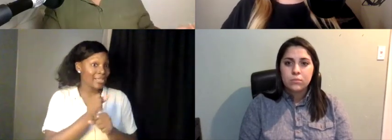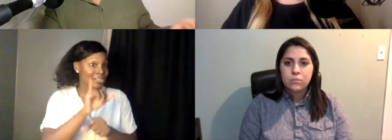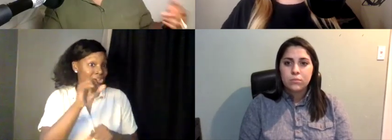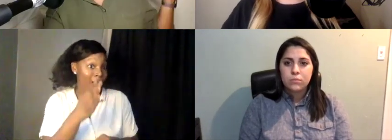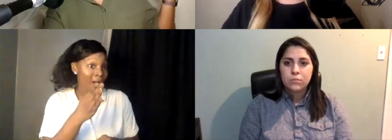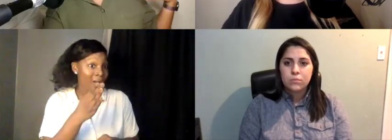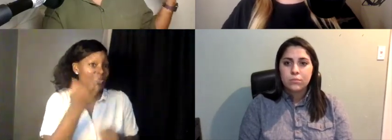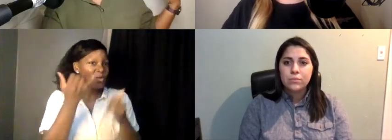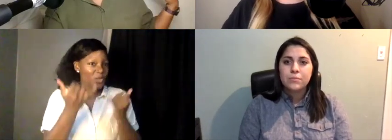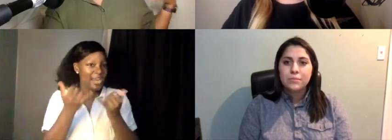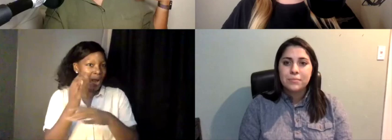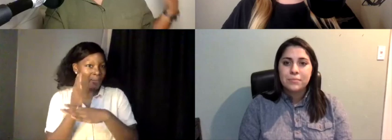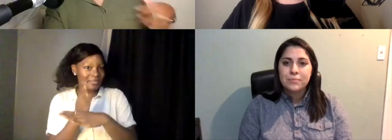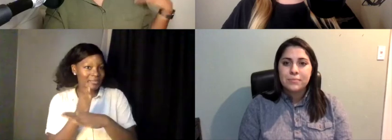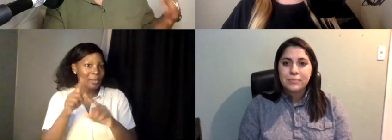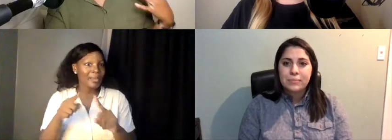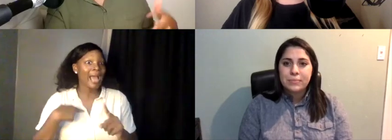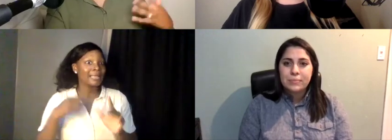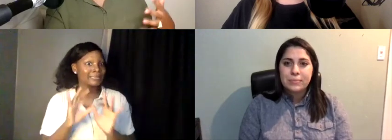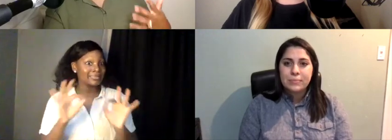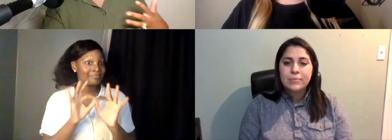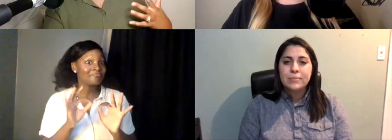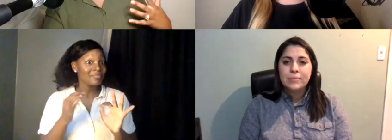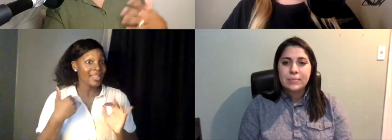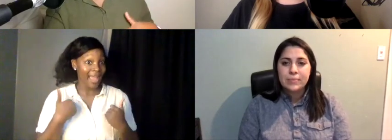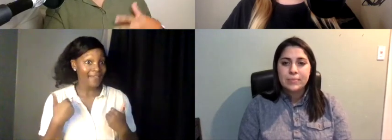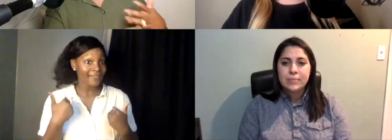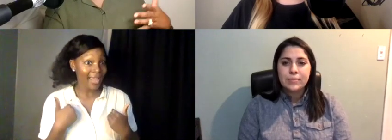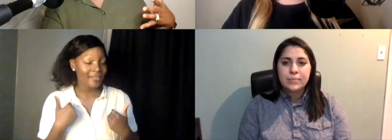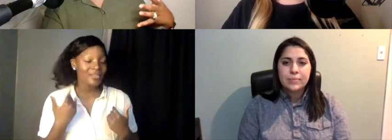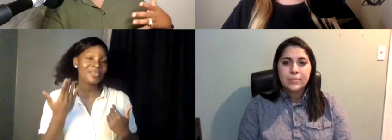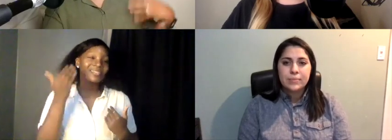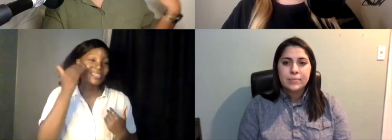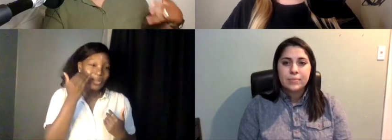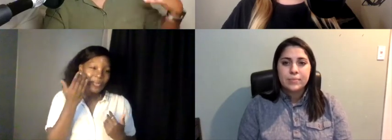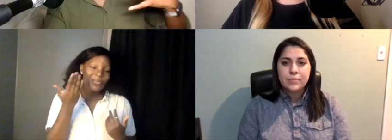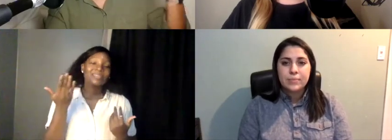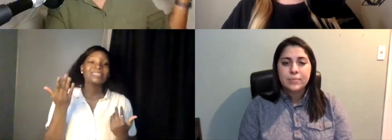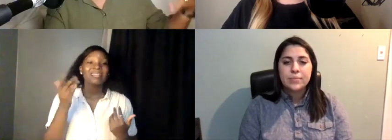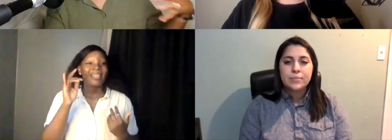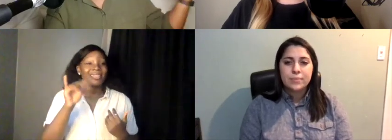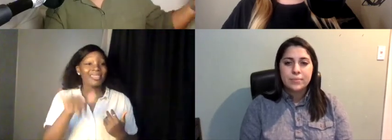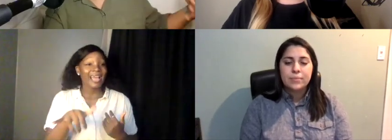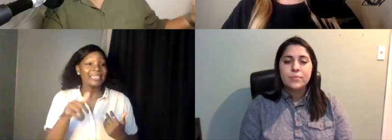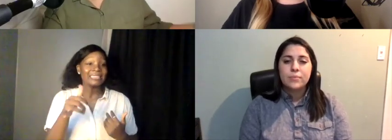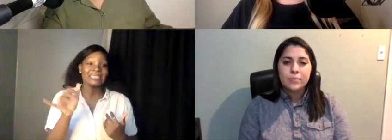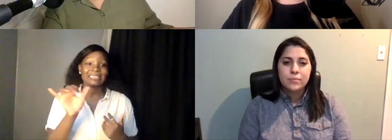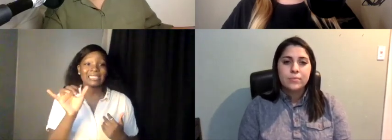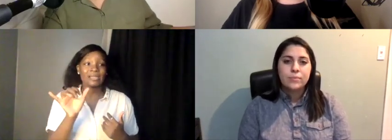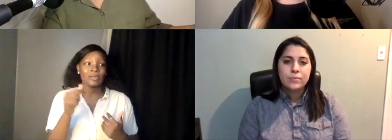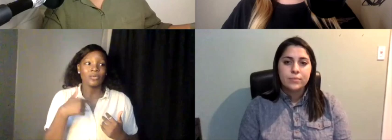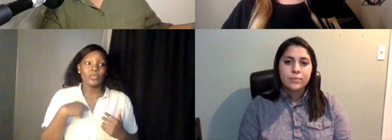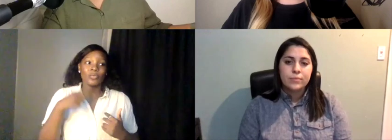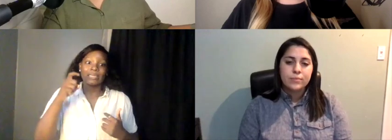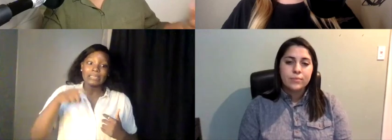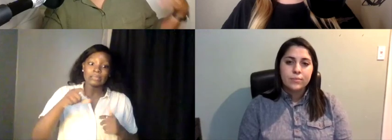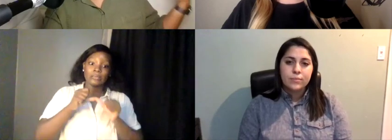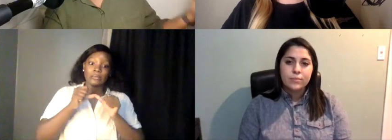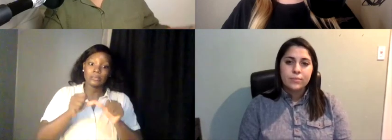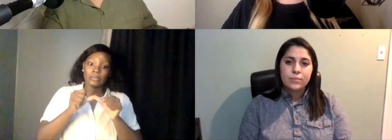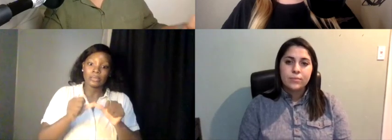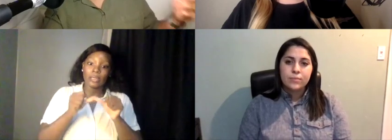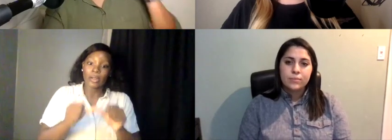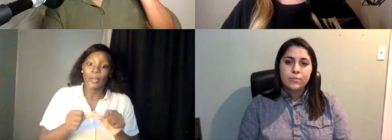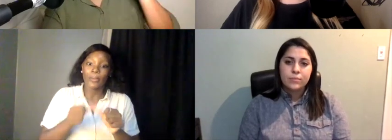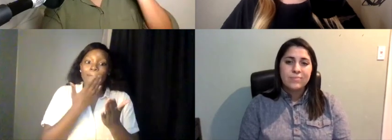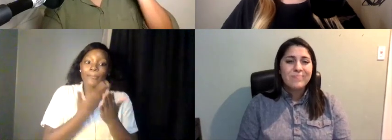know what I mean? Like it's a very... it just sets us up for, you know, a life of like always trying to prove that we can do more, right? That we're never